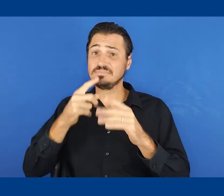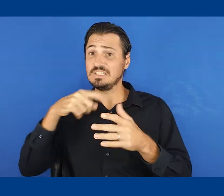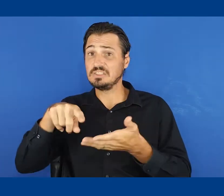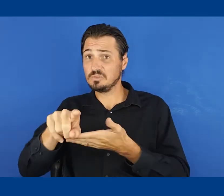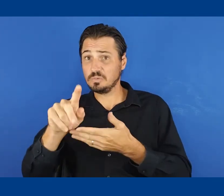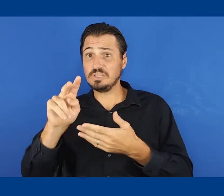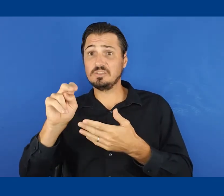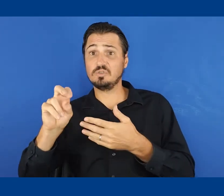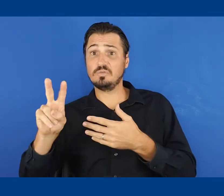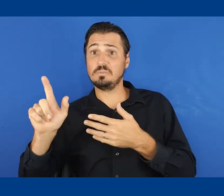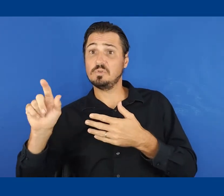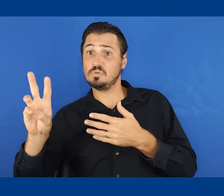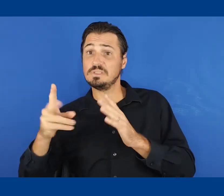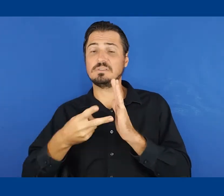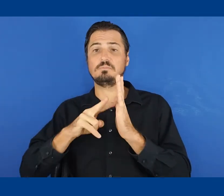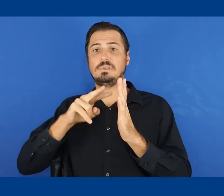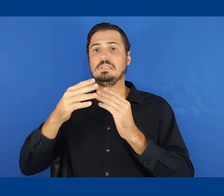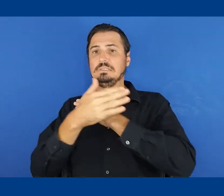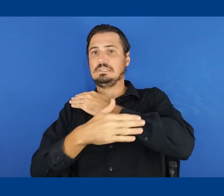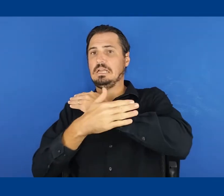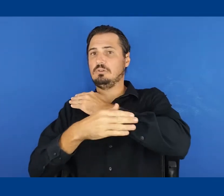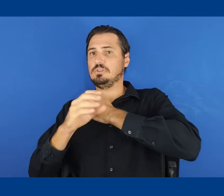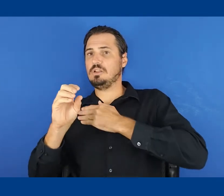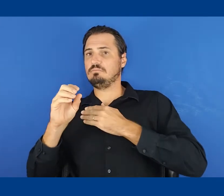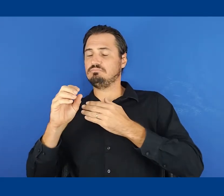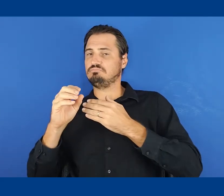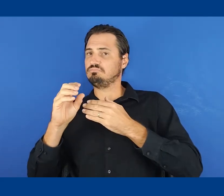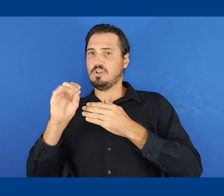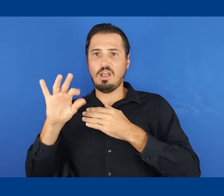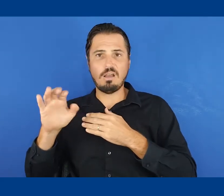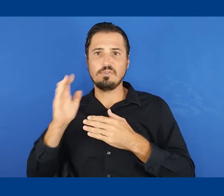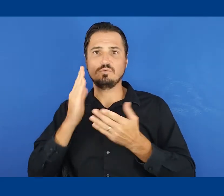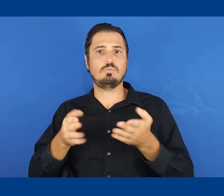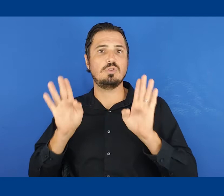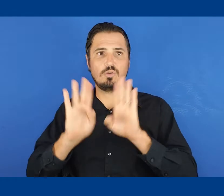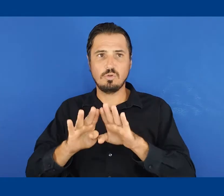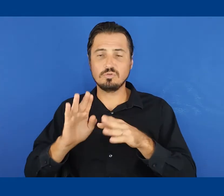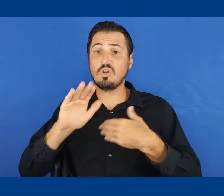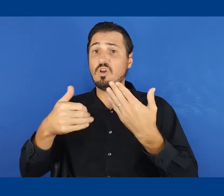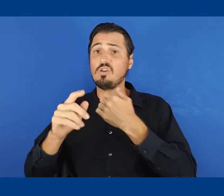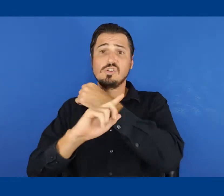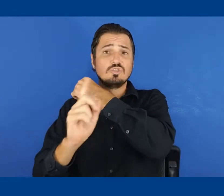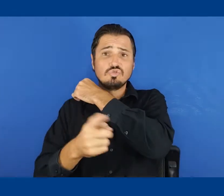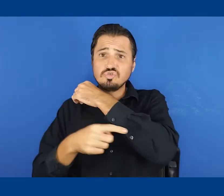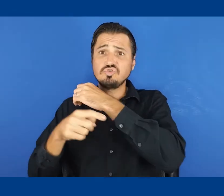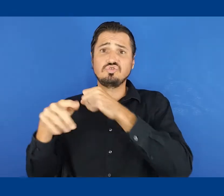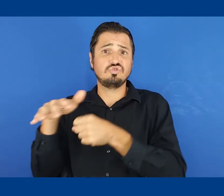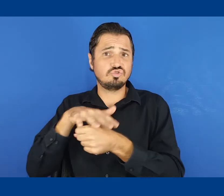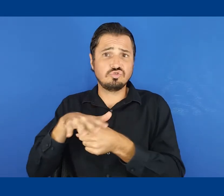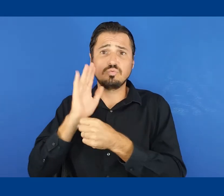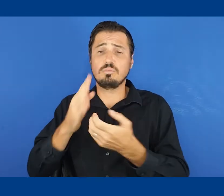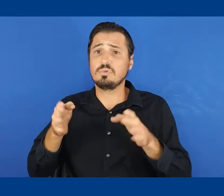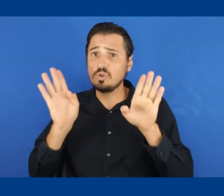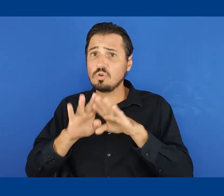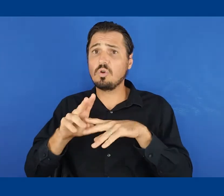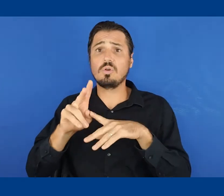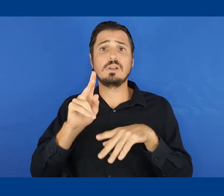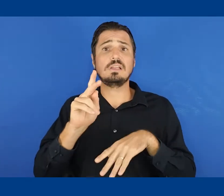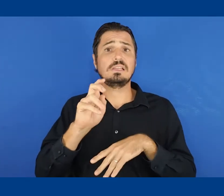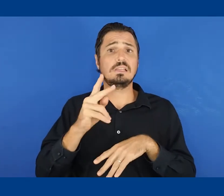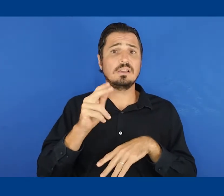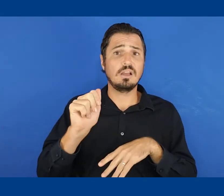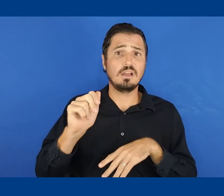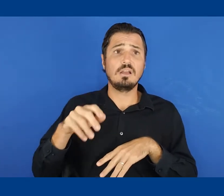be closed on November 26, along with all refuse transfer stations and the Kekaha landfill, the Kapa'a and